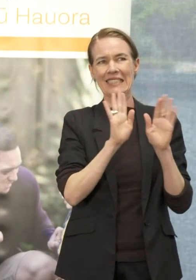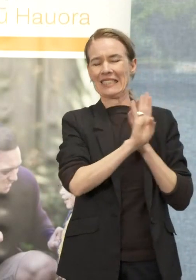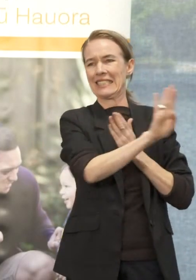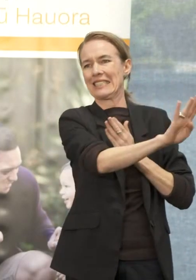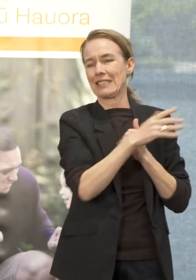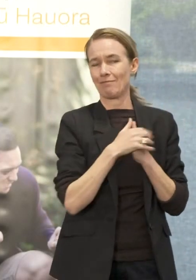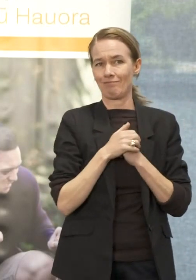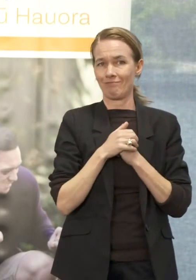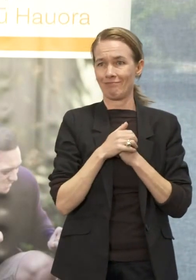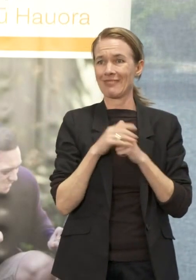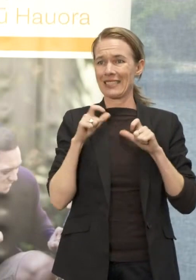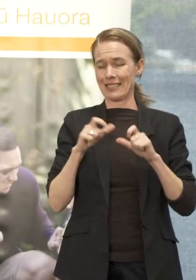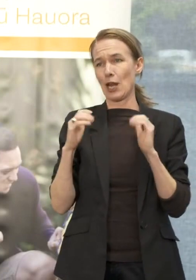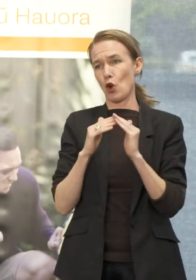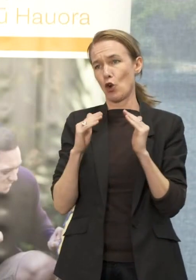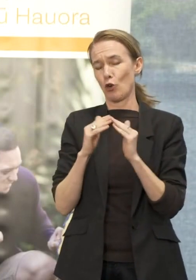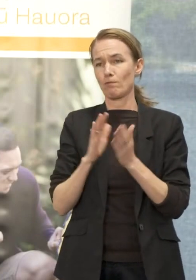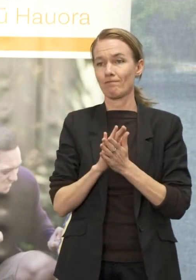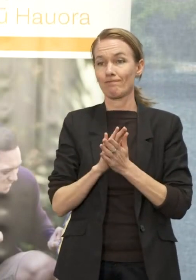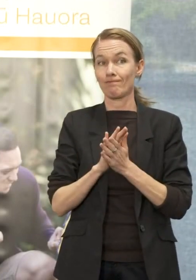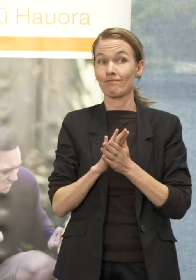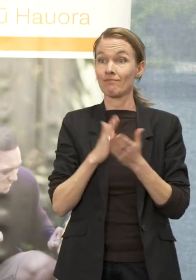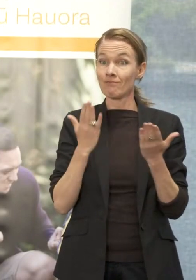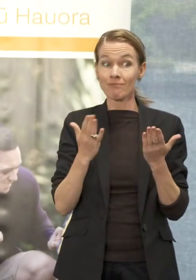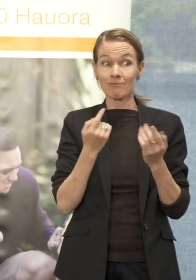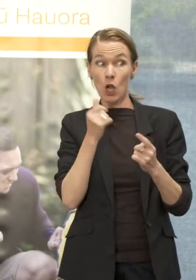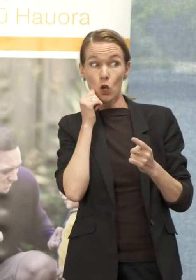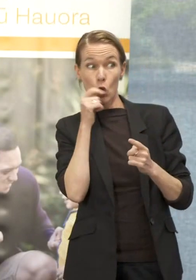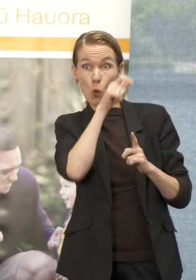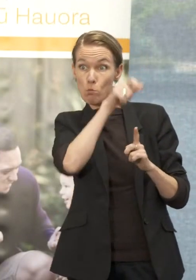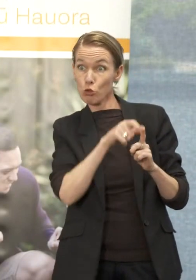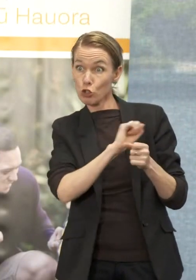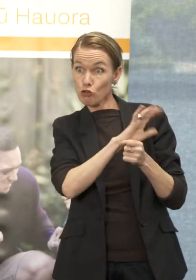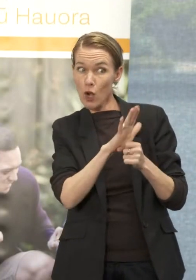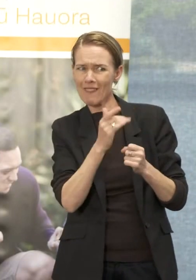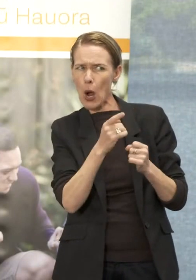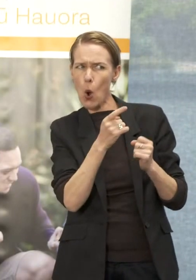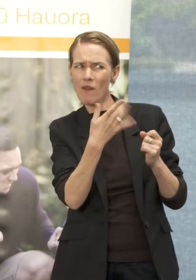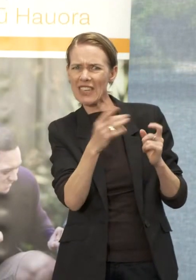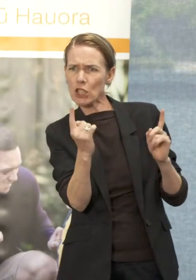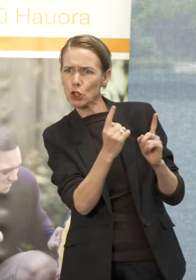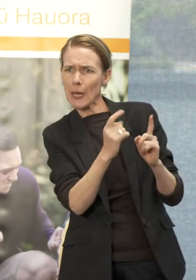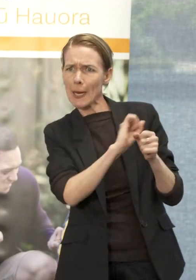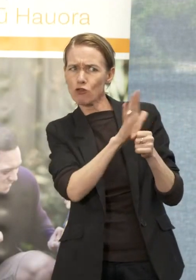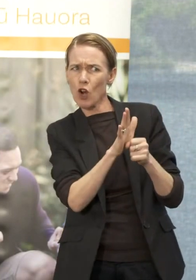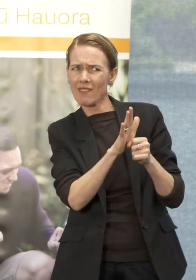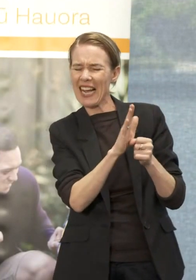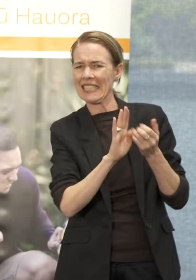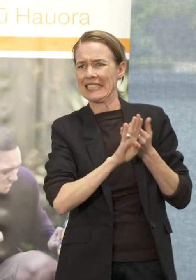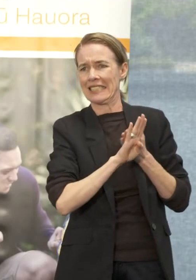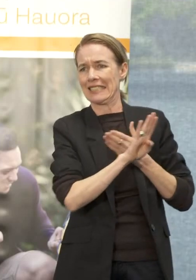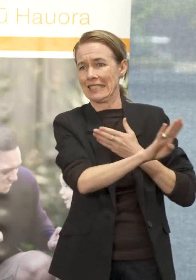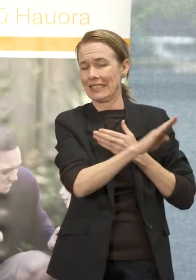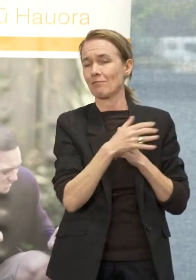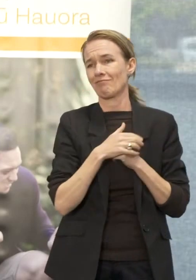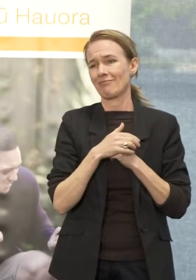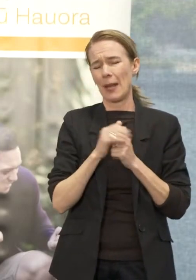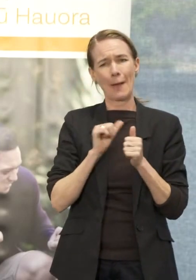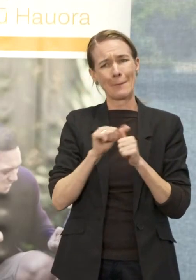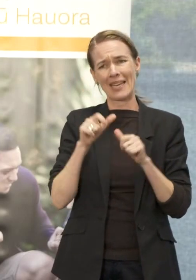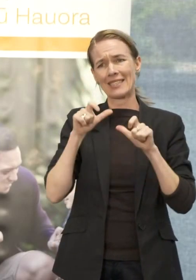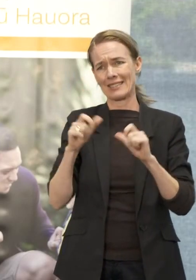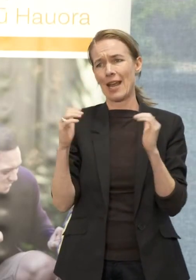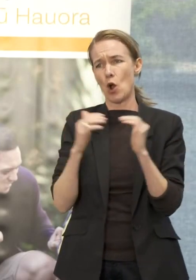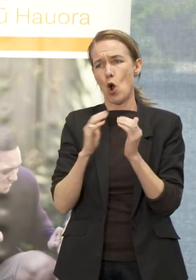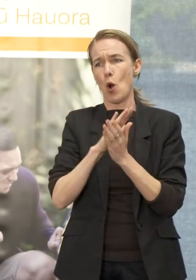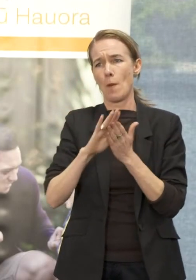with people who have COVID-19 or who have been in contact with cases, and staying home as much as possible to limit exposure to